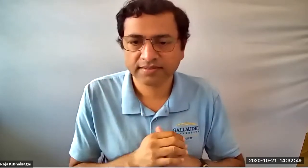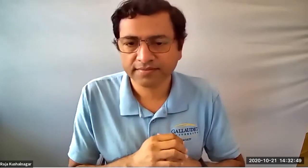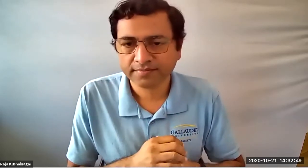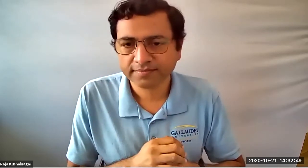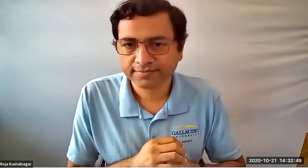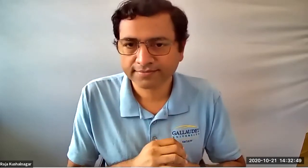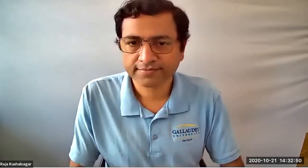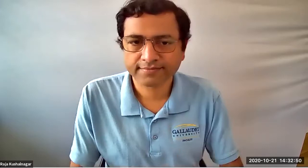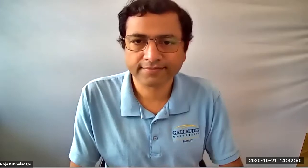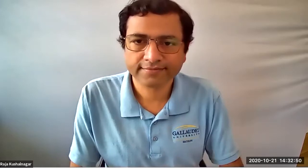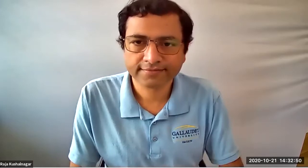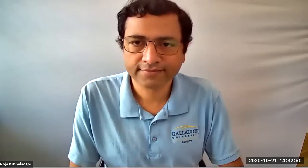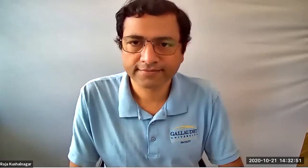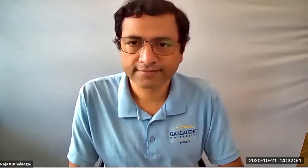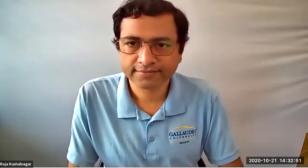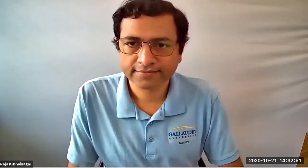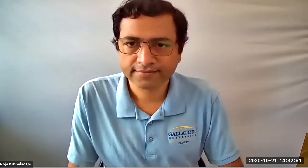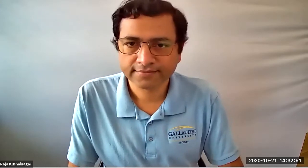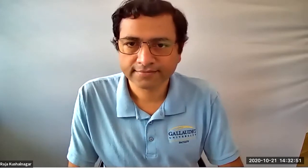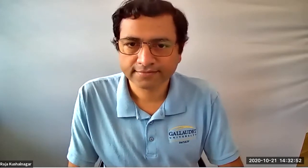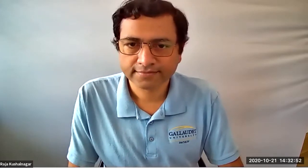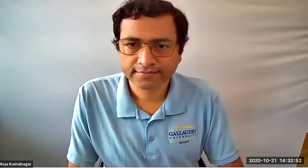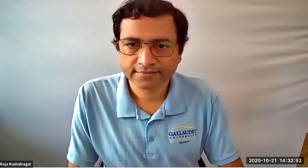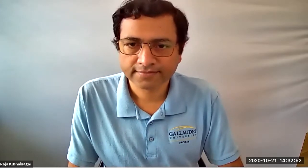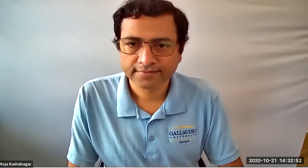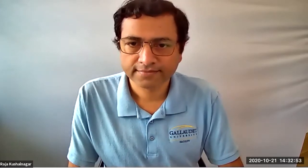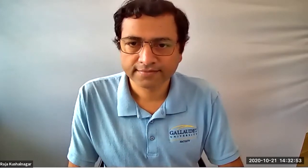All right, we will just start in a couple of minutes.